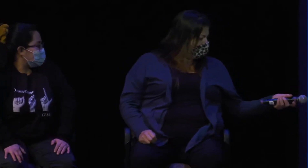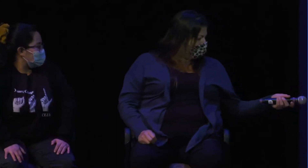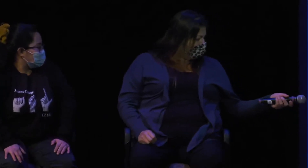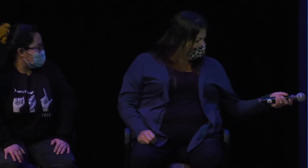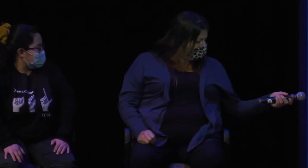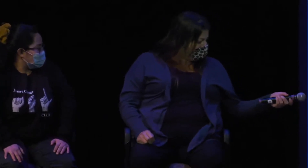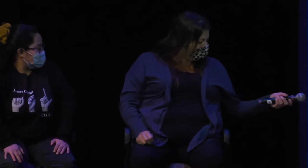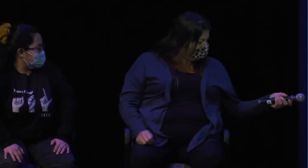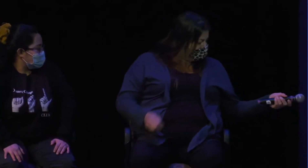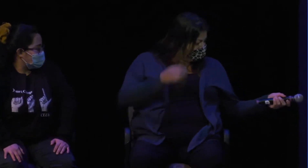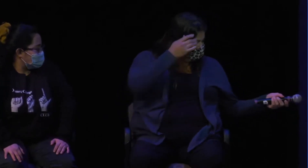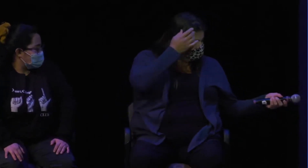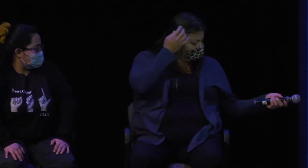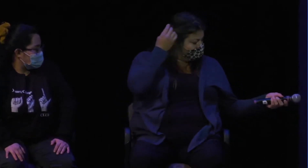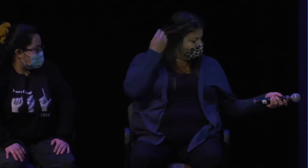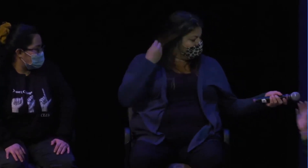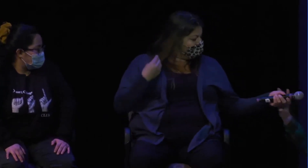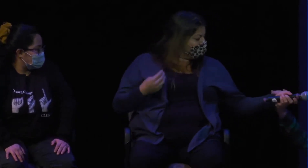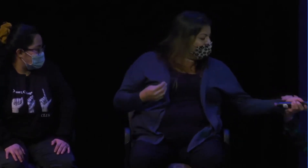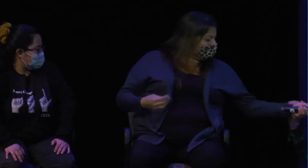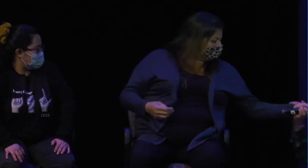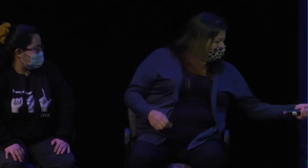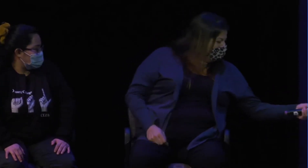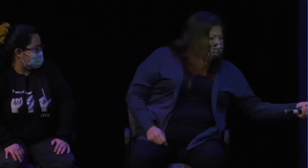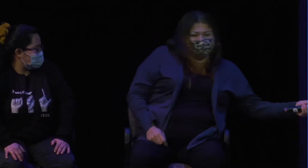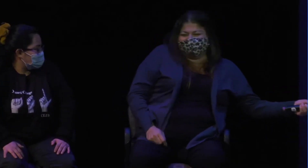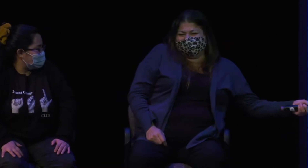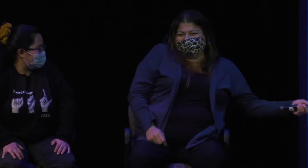Okay, about Lou